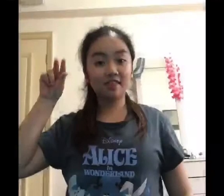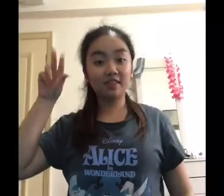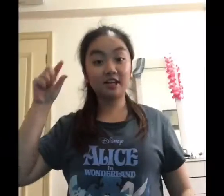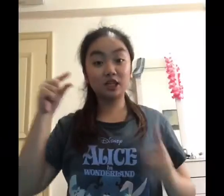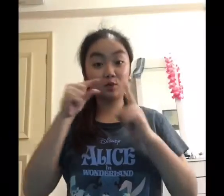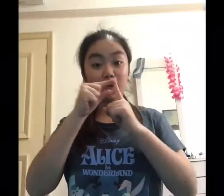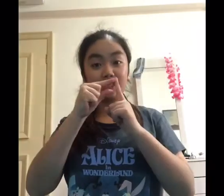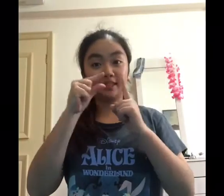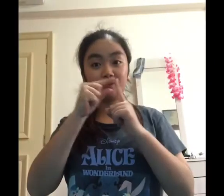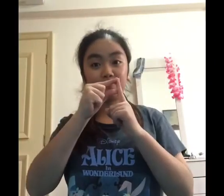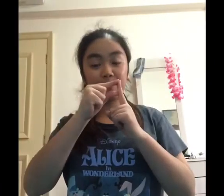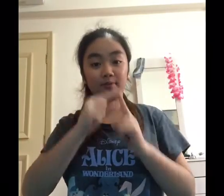empty words.